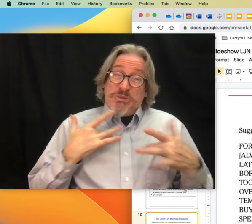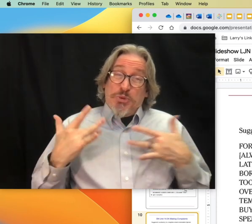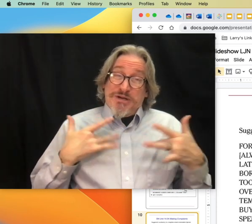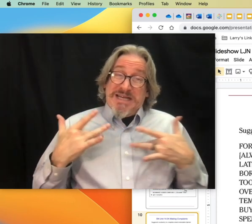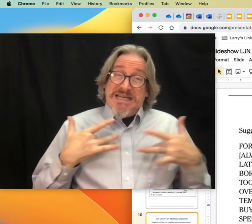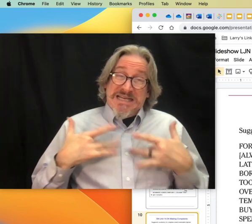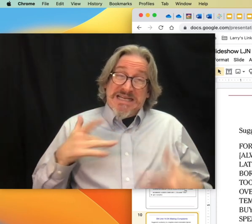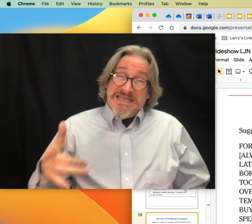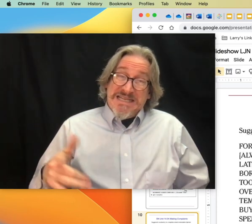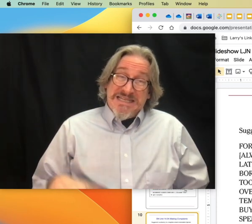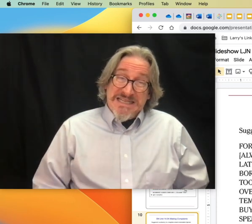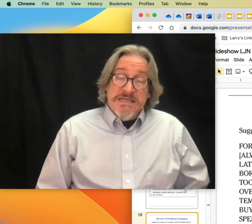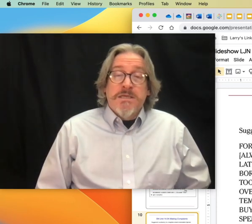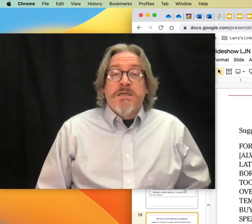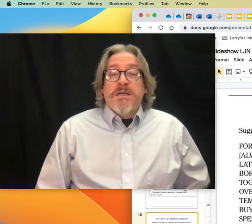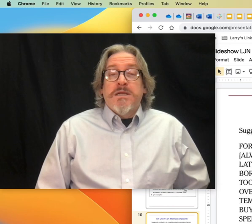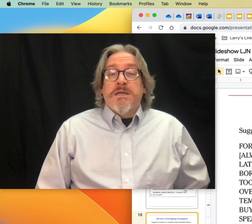worry.